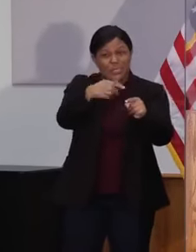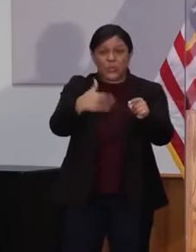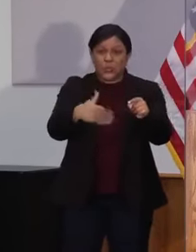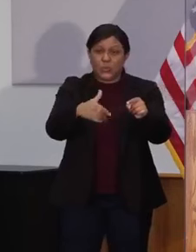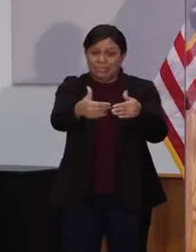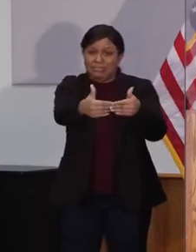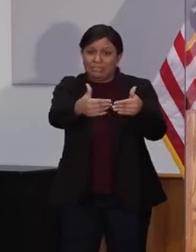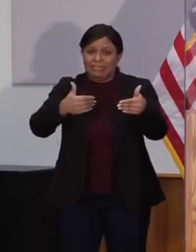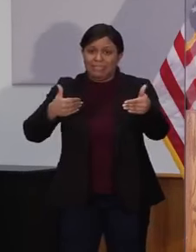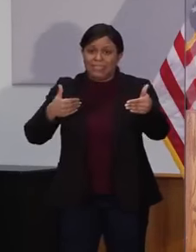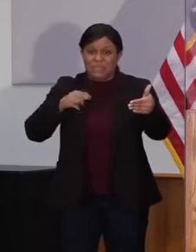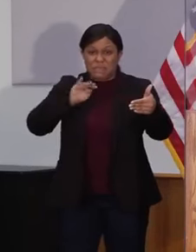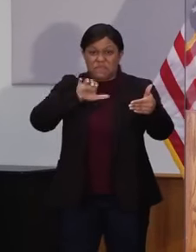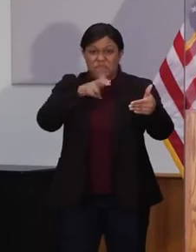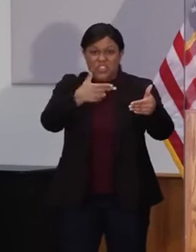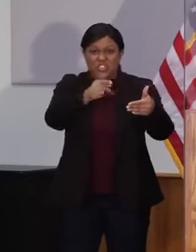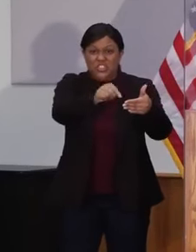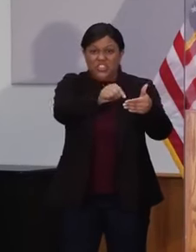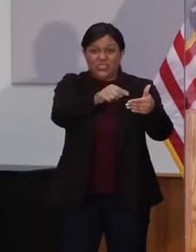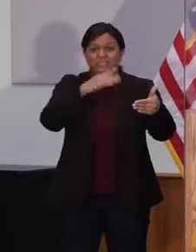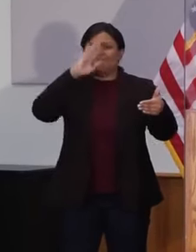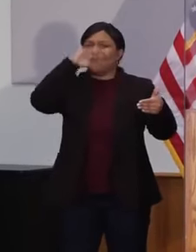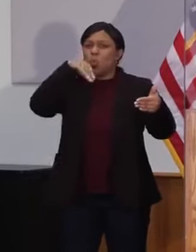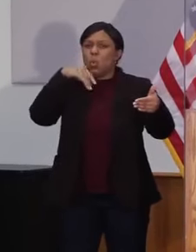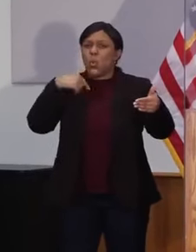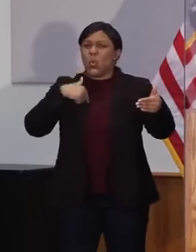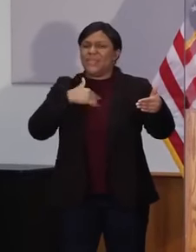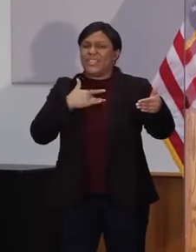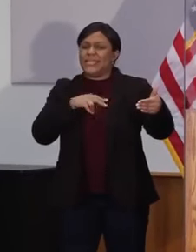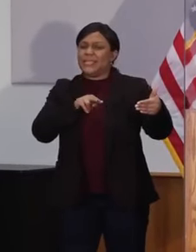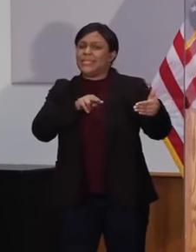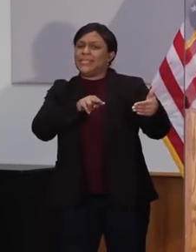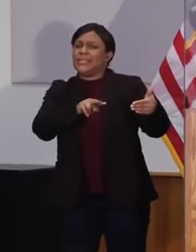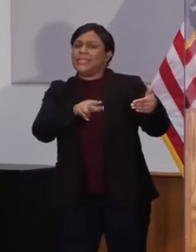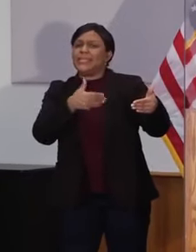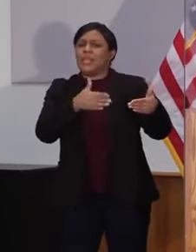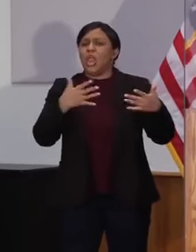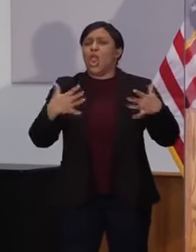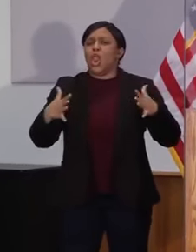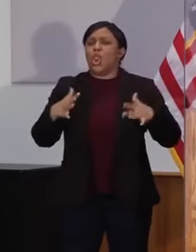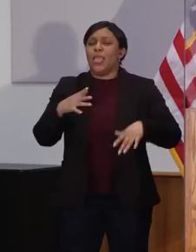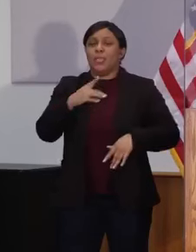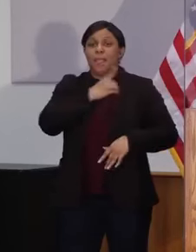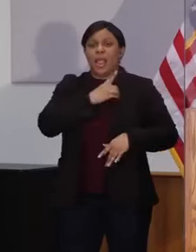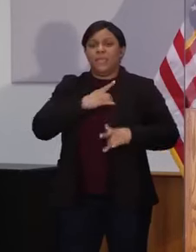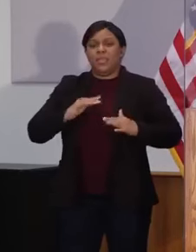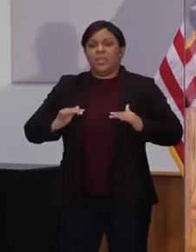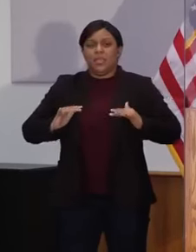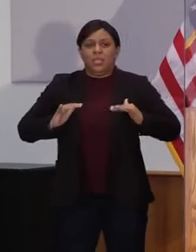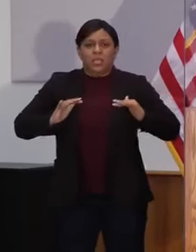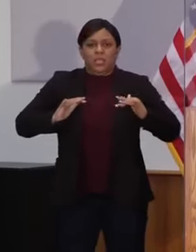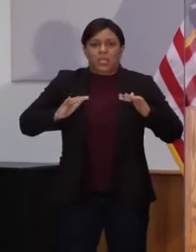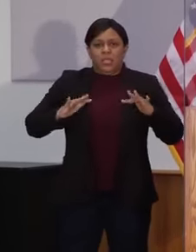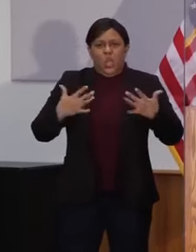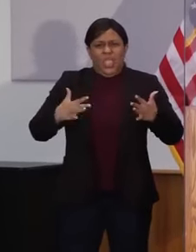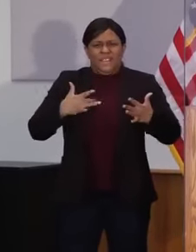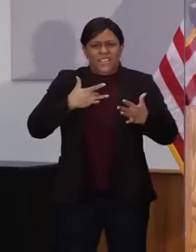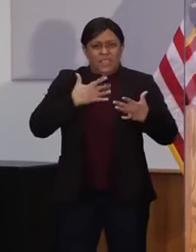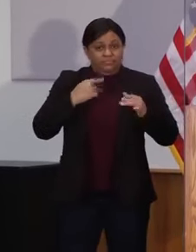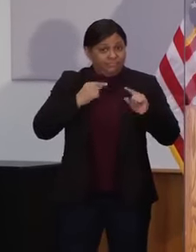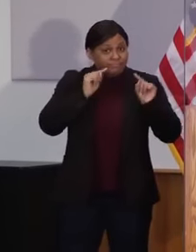the activity may have started in Minneapolis, but we responded to West St. Paul for looting. We responded